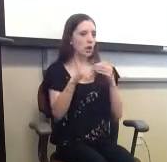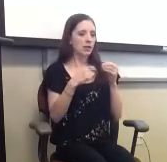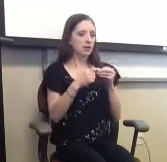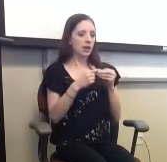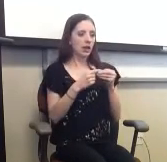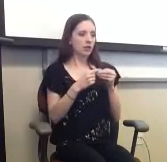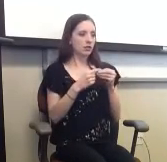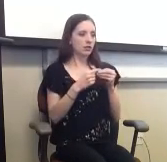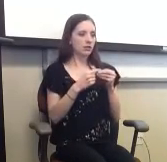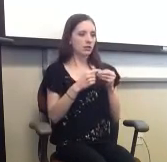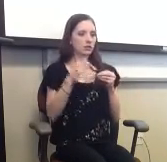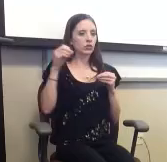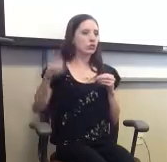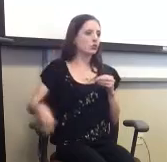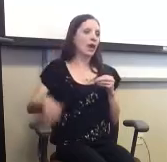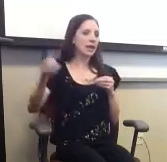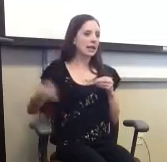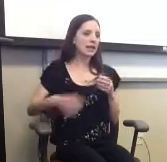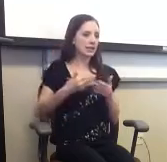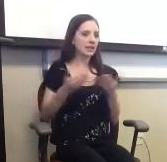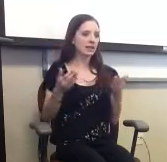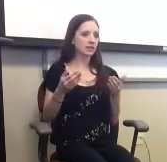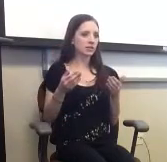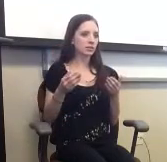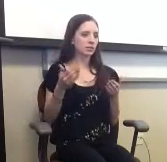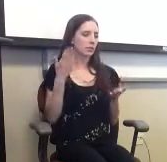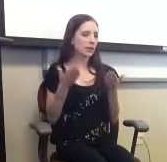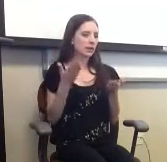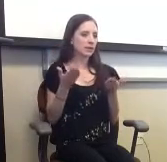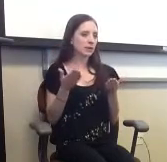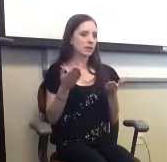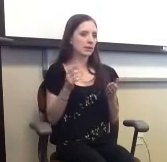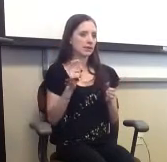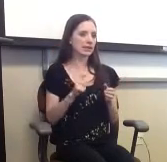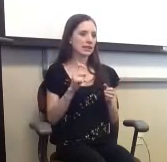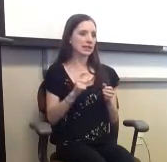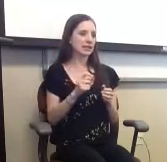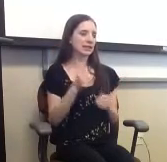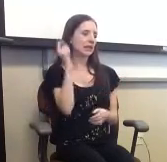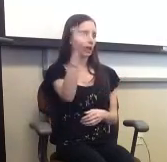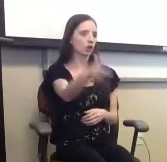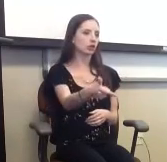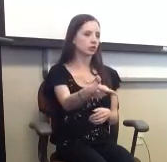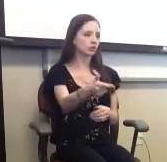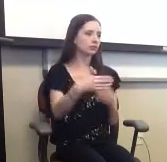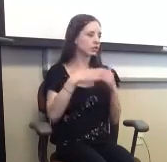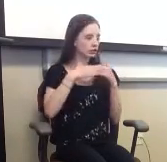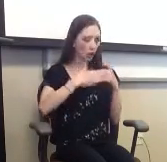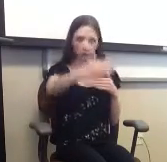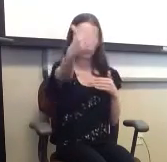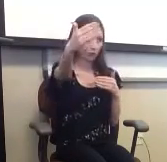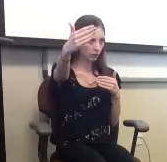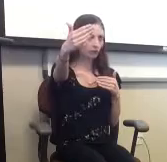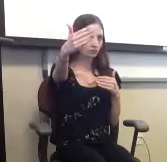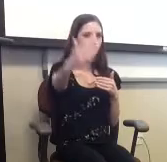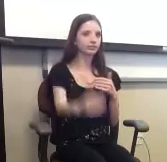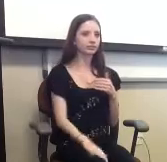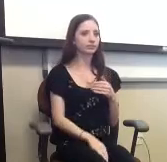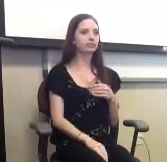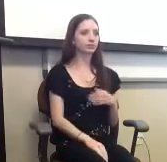that maybe we need to keep for later or something like that. Let's just not worry about it. Okay, Just going forward. any questions on restoration